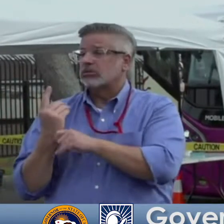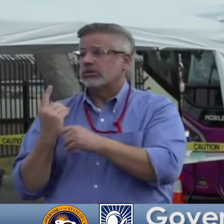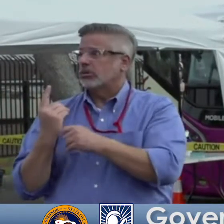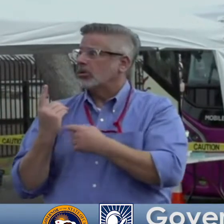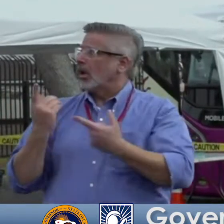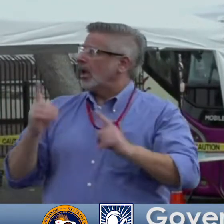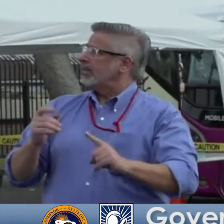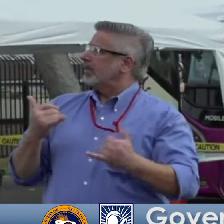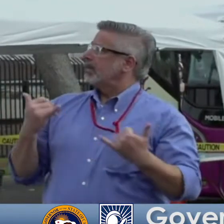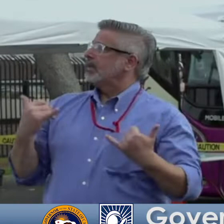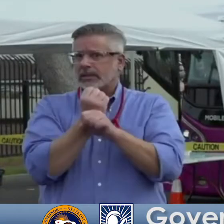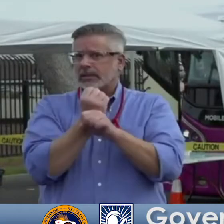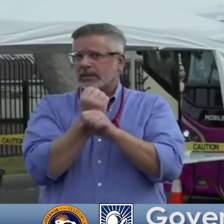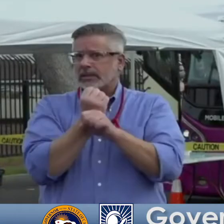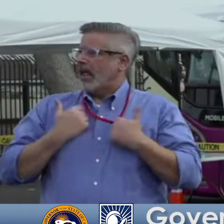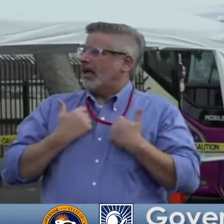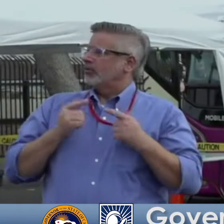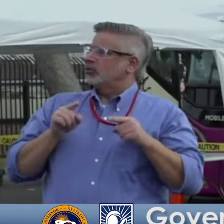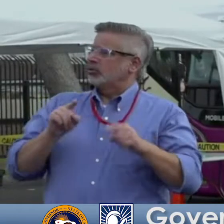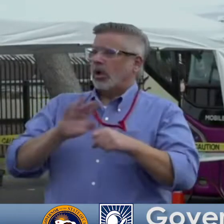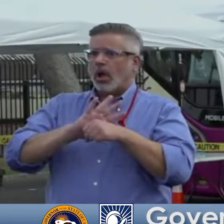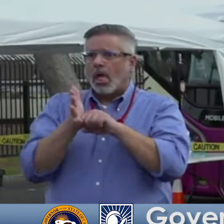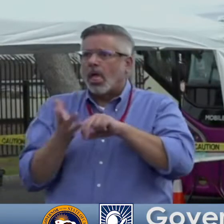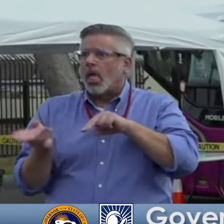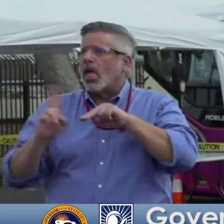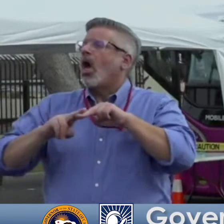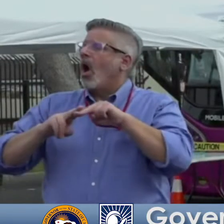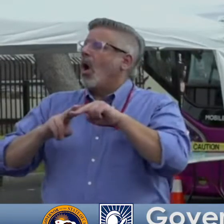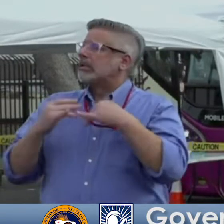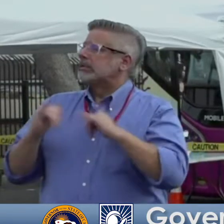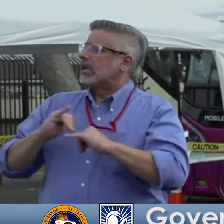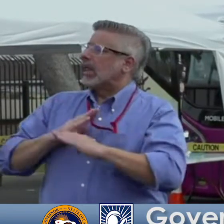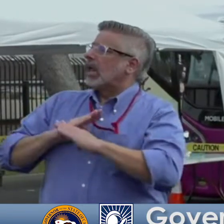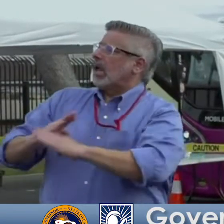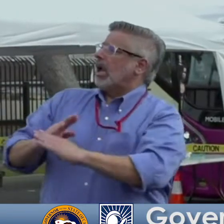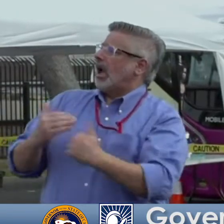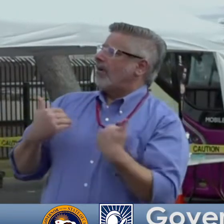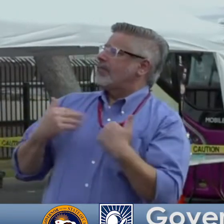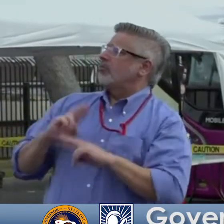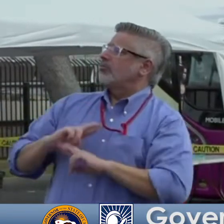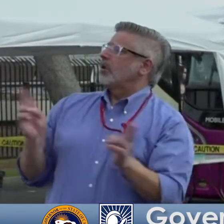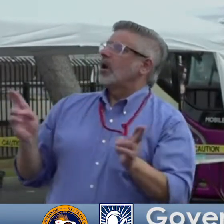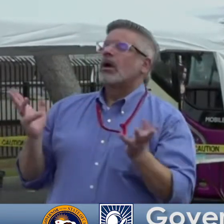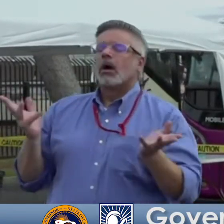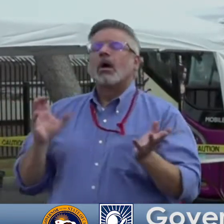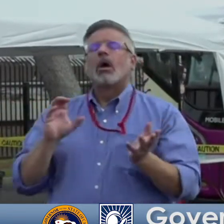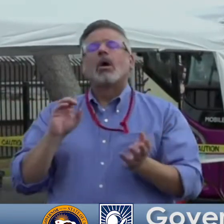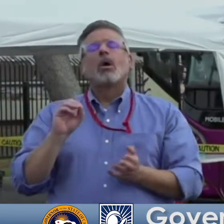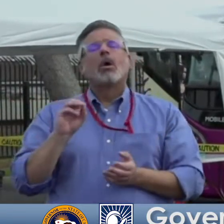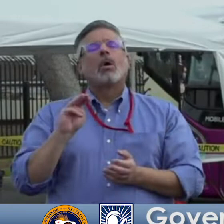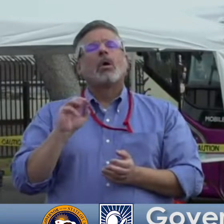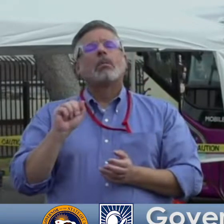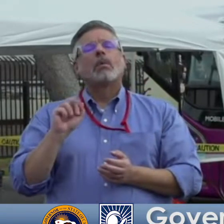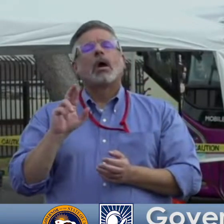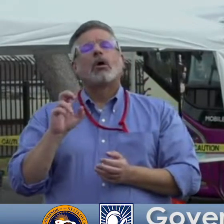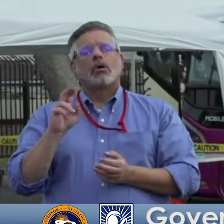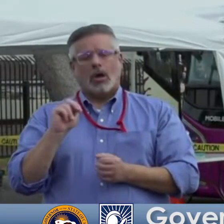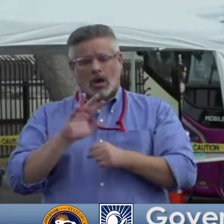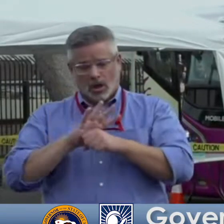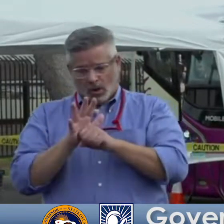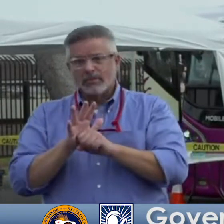now, and we know it's during this unprecedented surge. But Omicron has presented